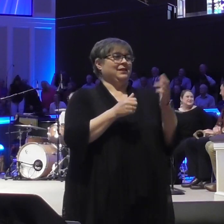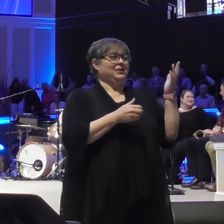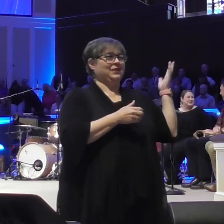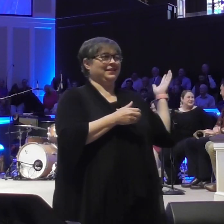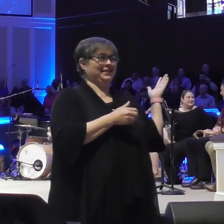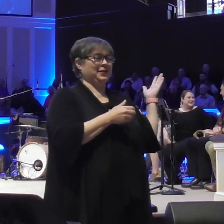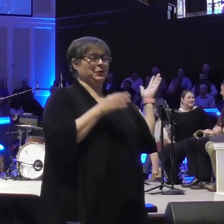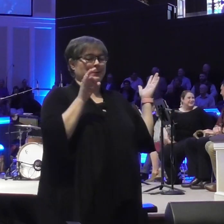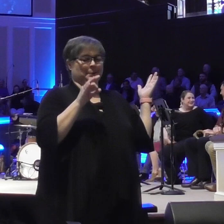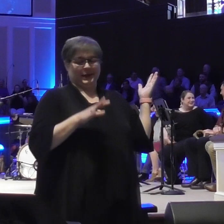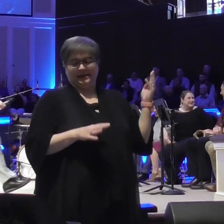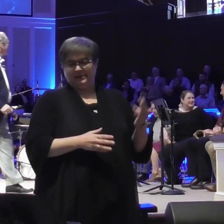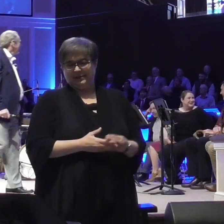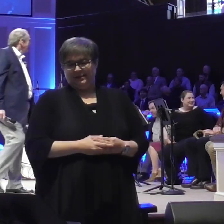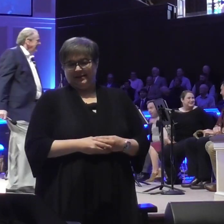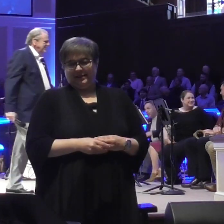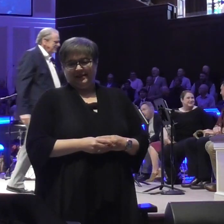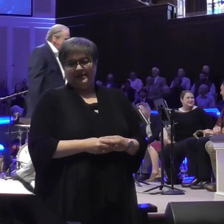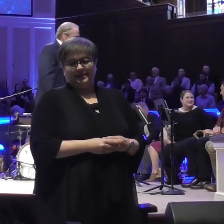Pastor?